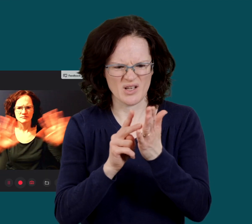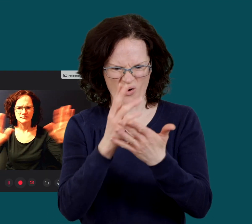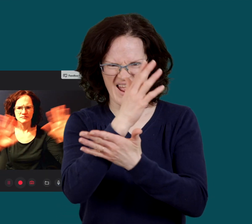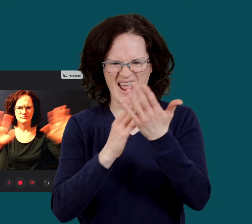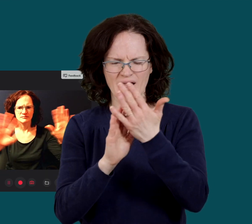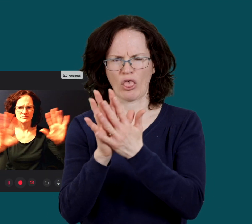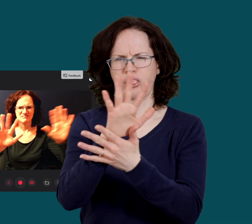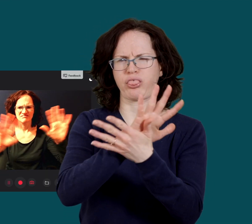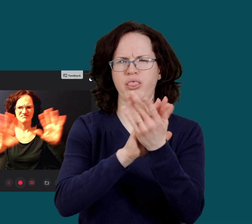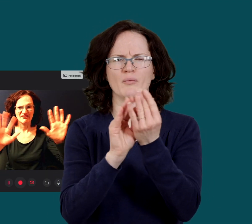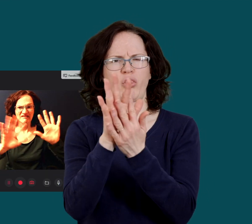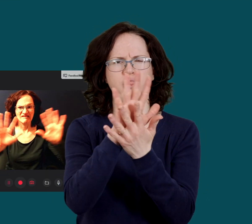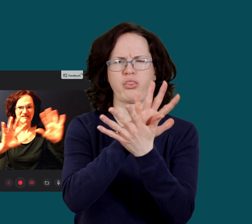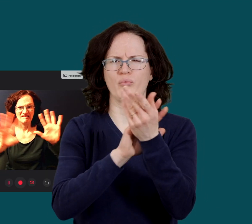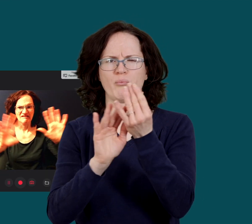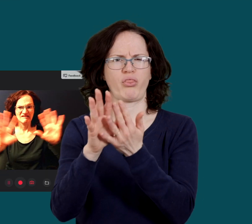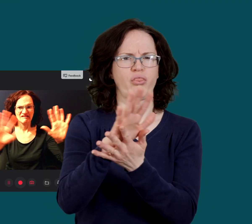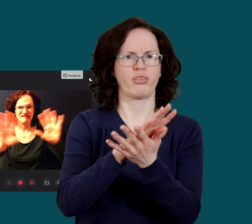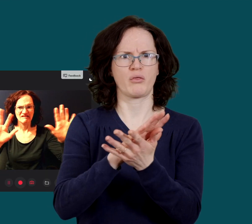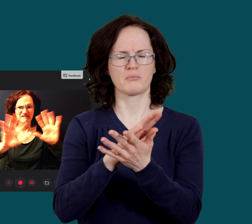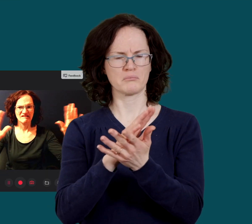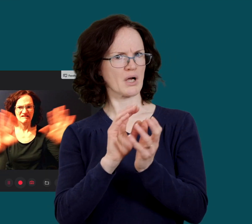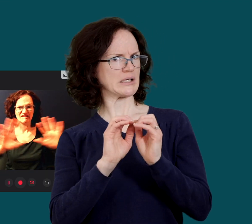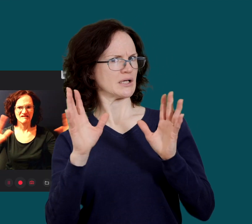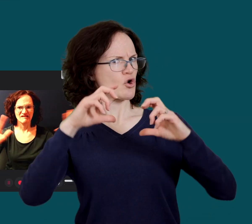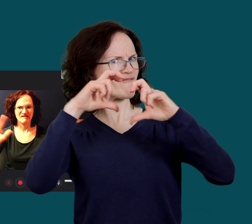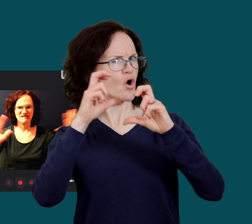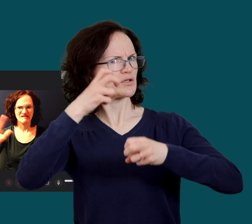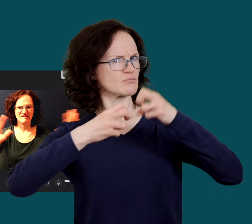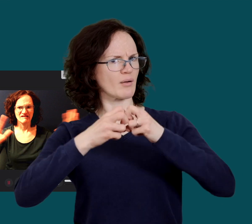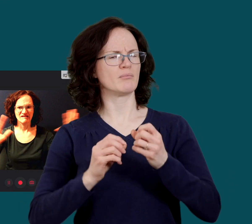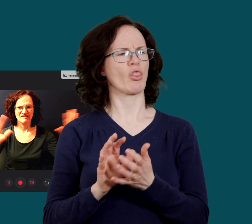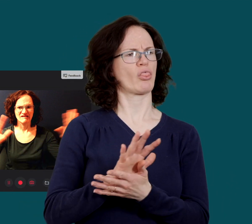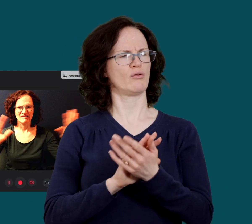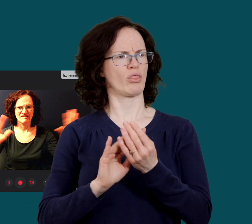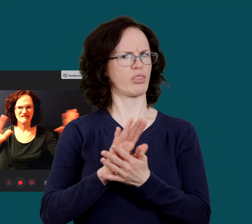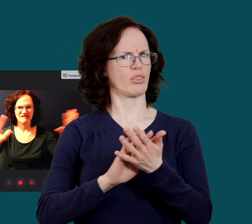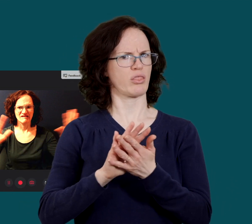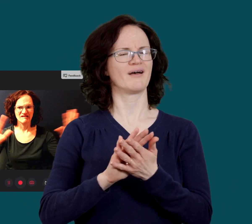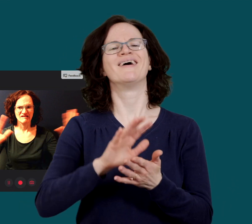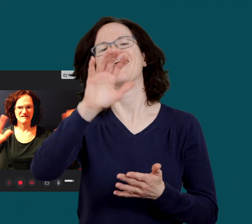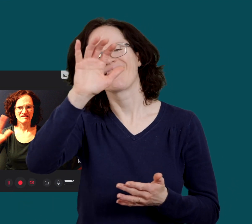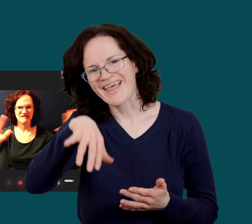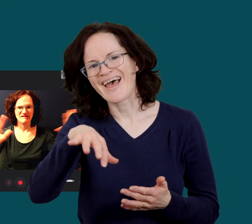If you notice that your hands are blurring when they move, even when the camera's in focus, you have a low frame rate.